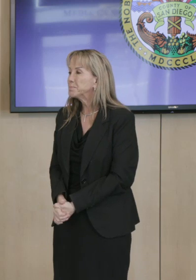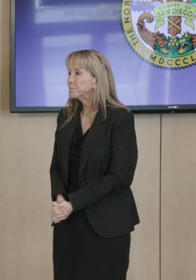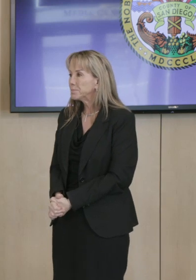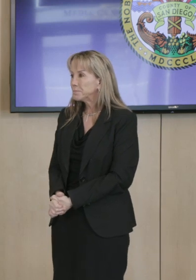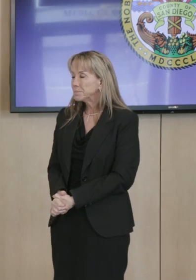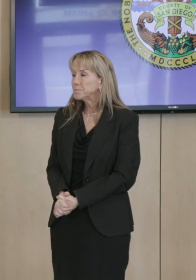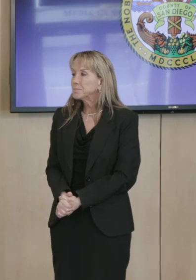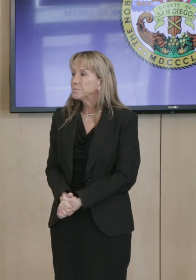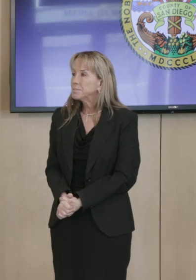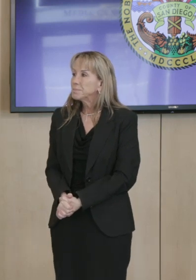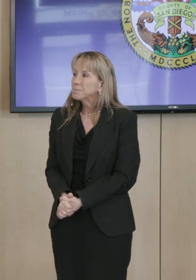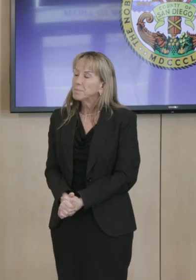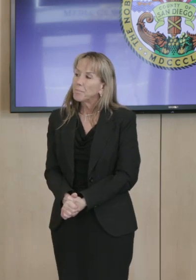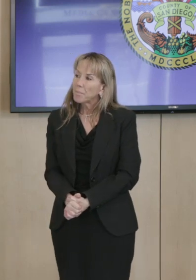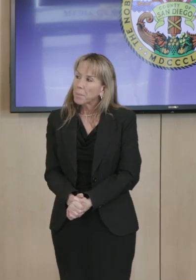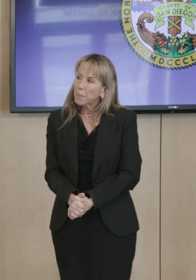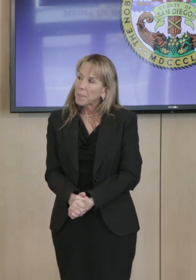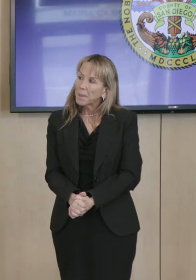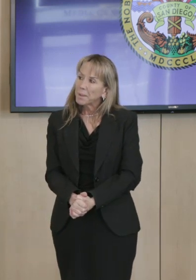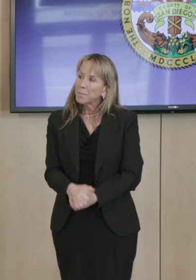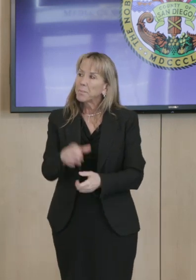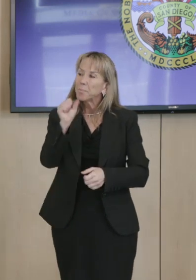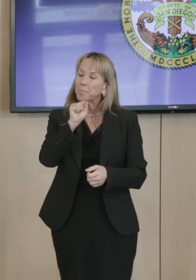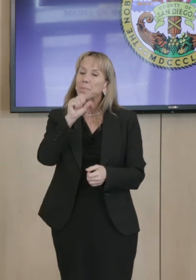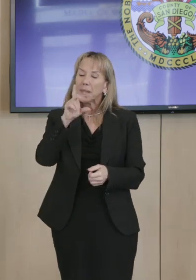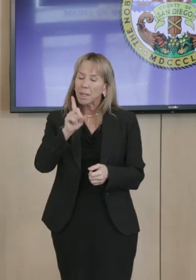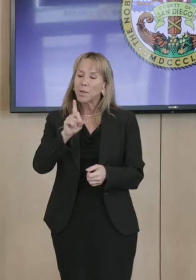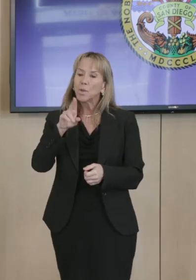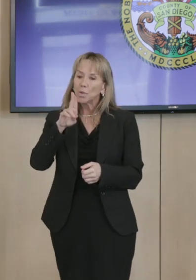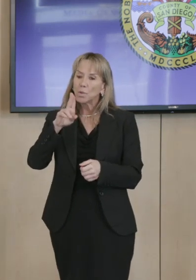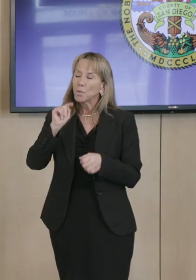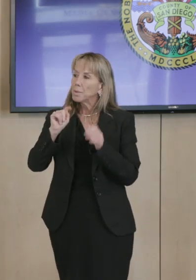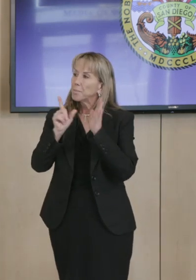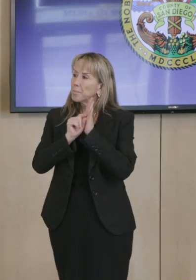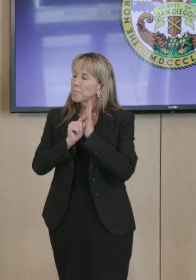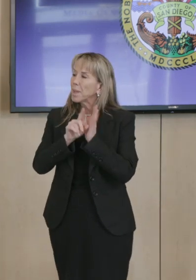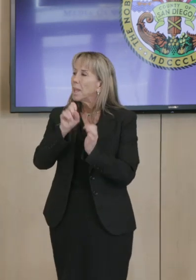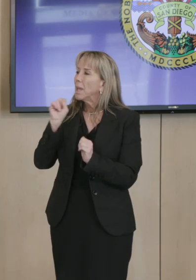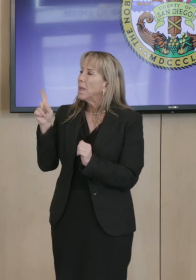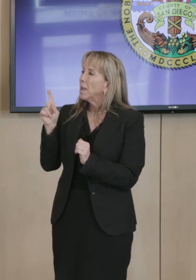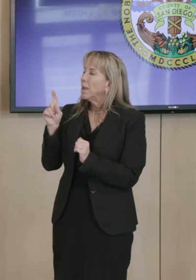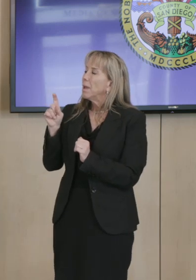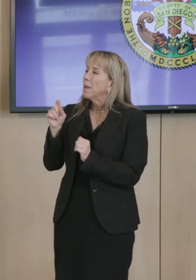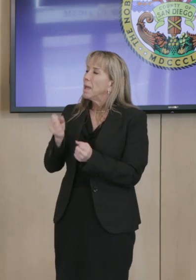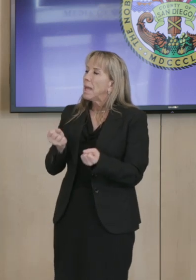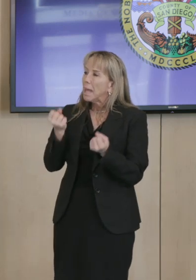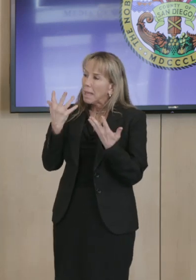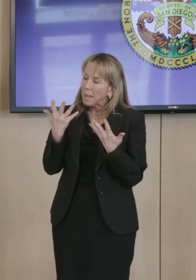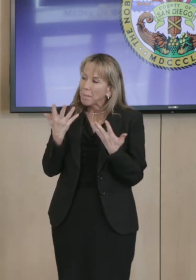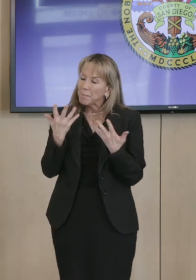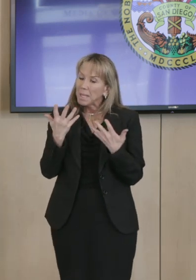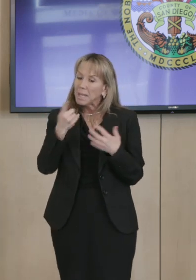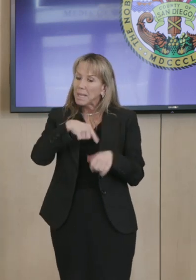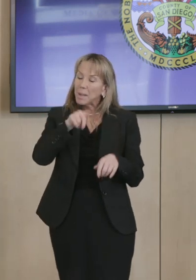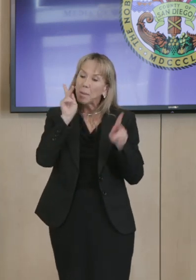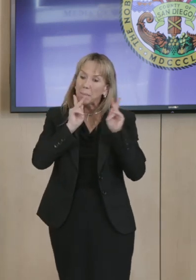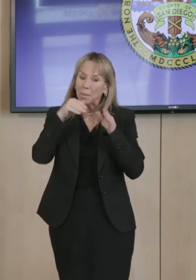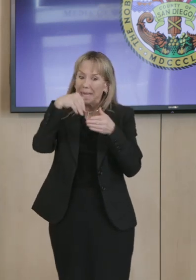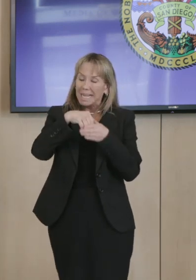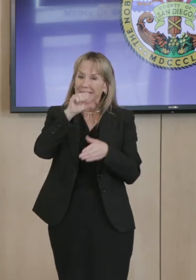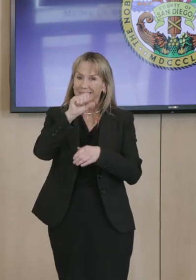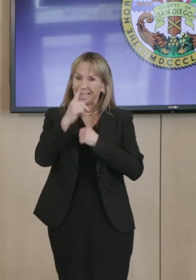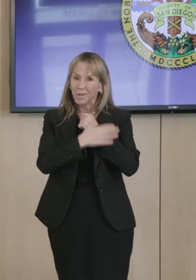have a question from Paul Sisson at the San Diego Union Tribune. How many persons are currently under COVID investigation in San